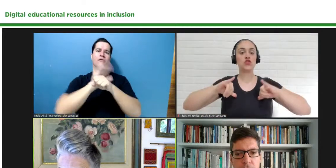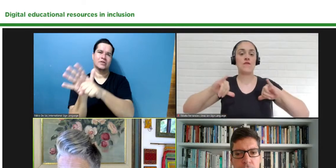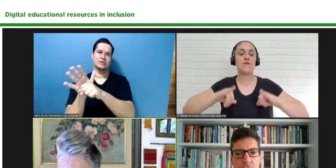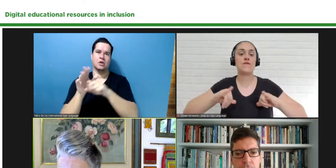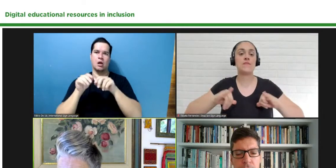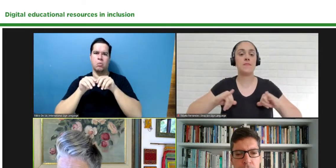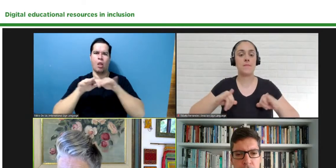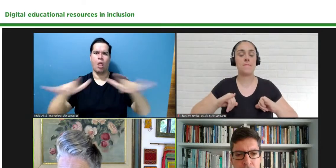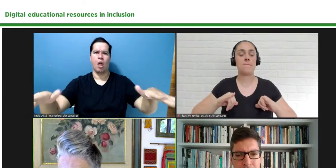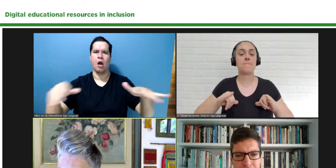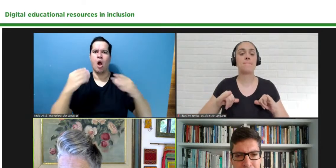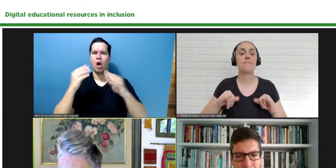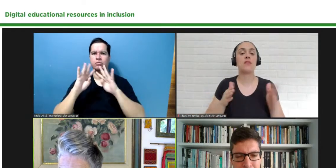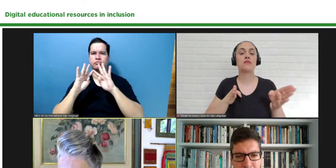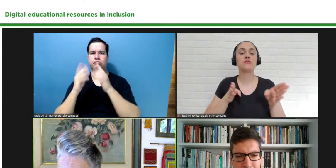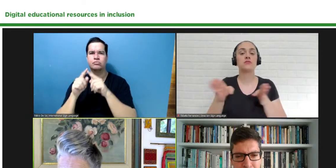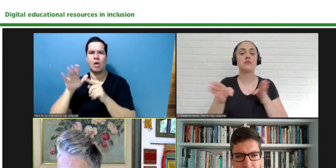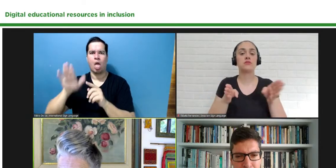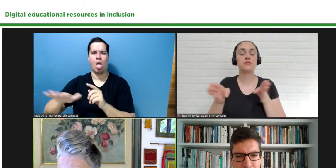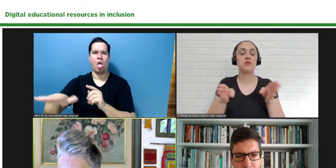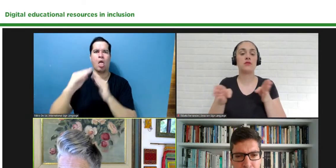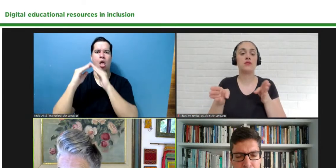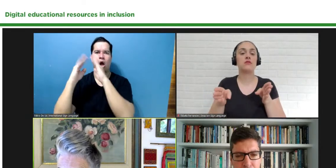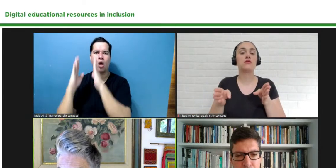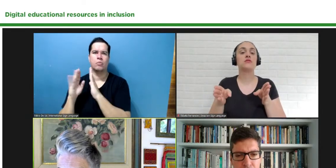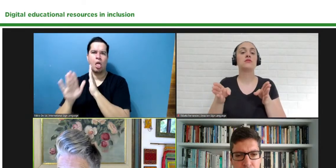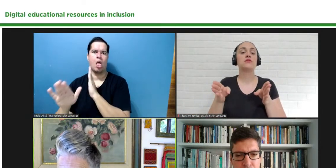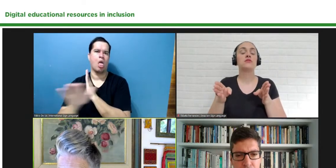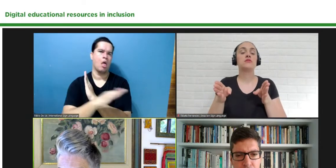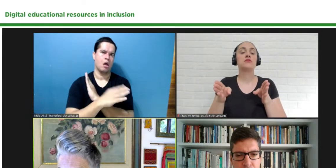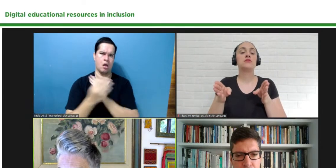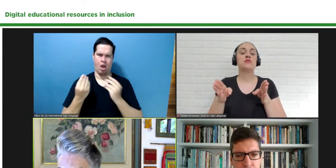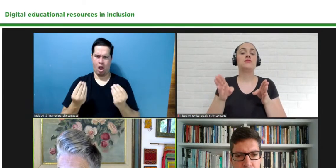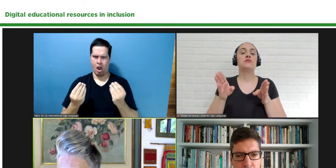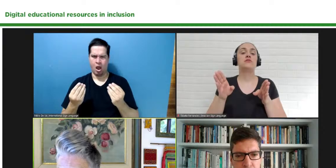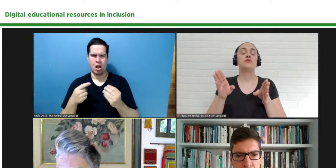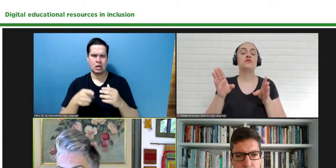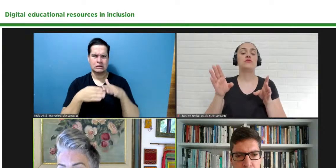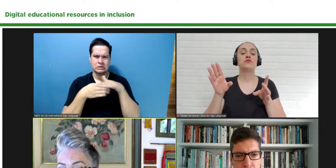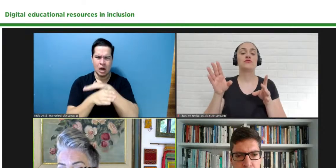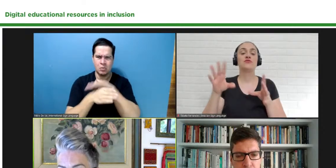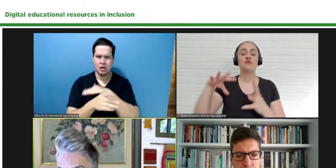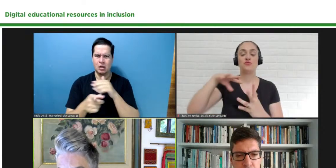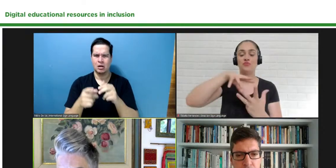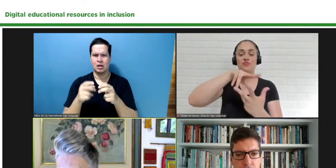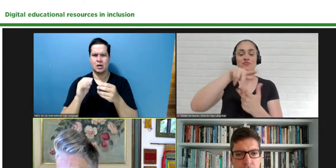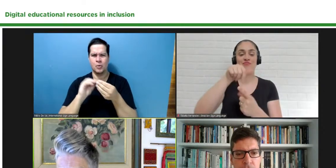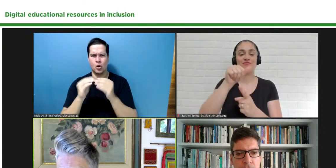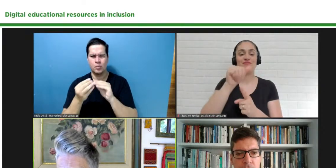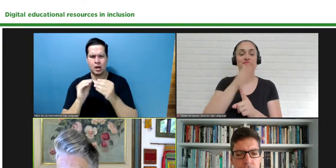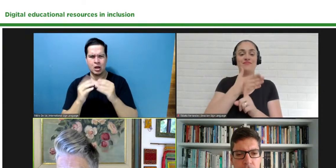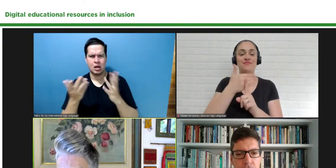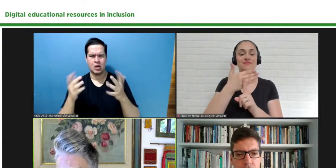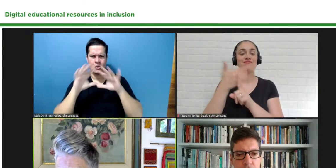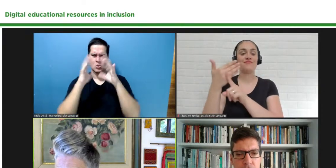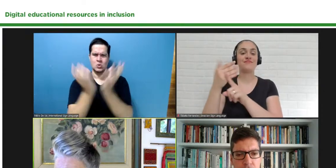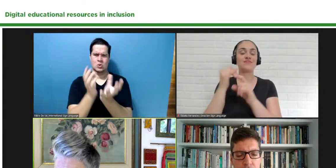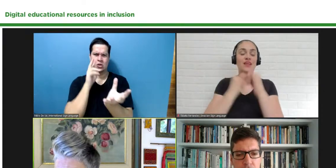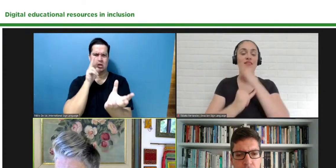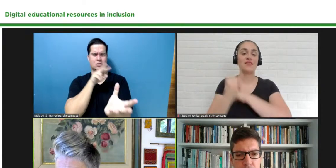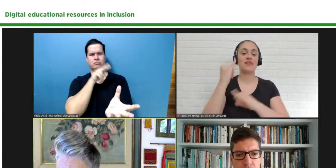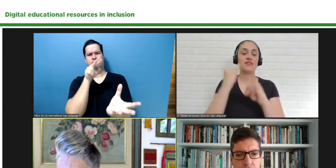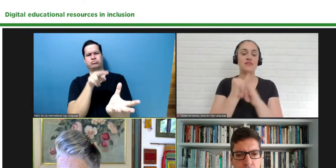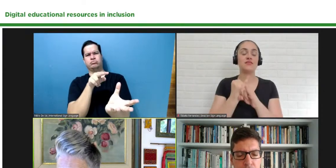of accessibility in the digital world can cause in people with disabilities. At